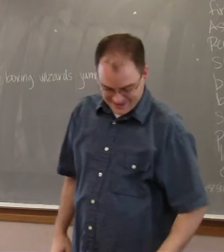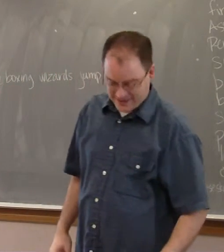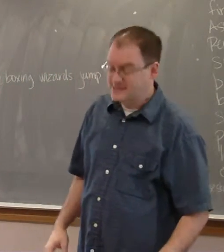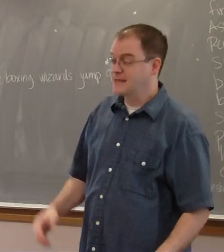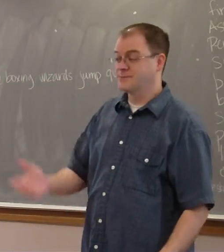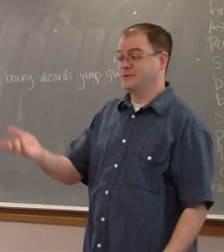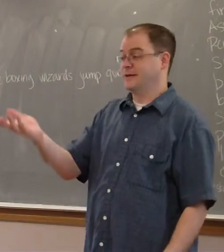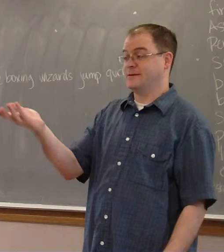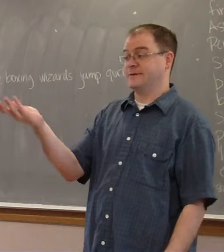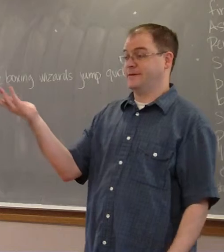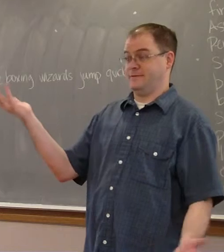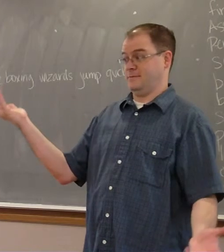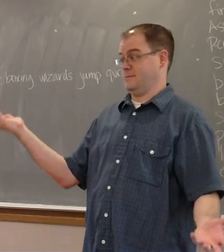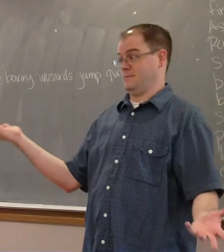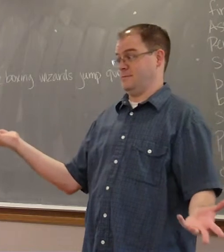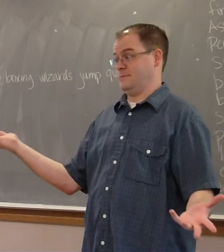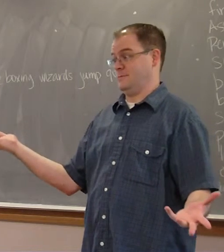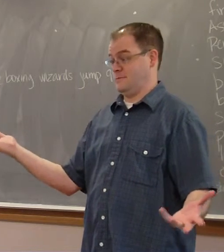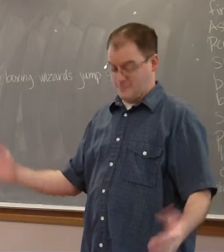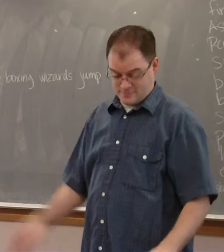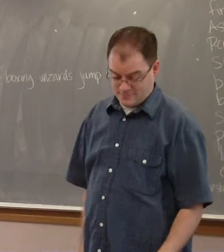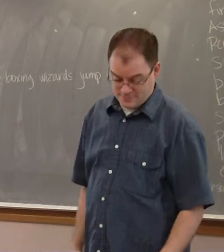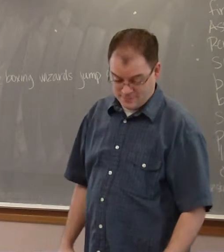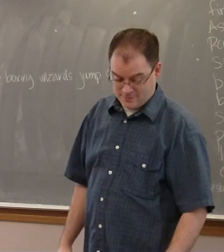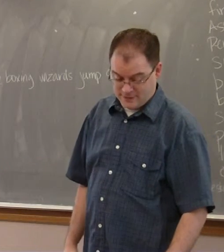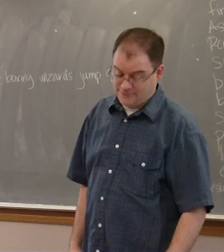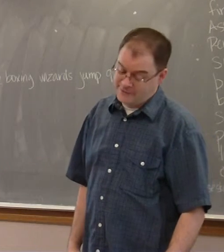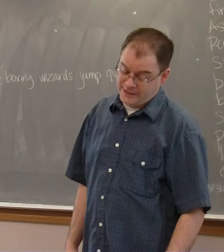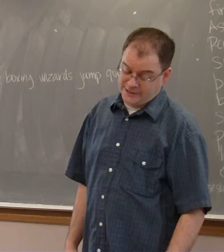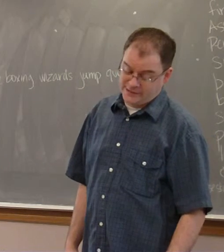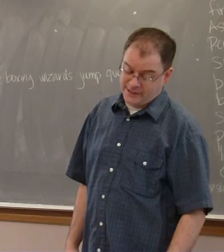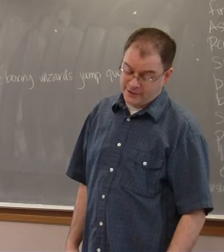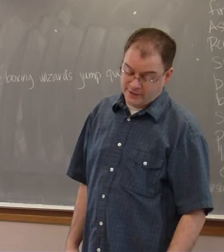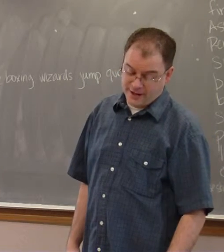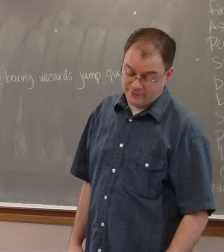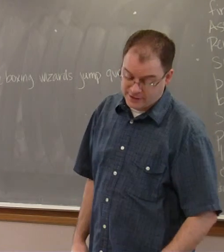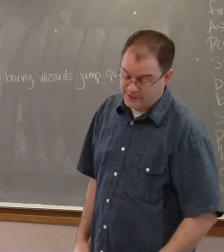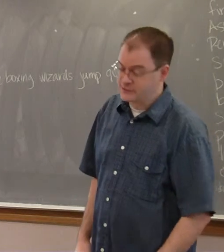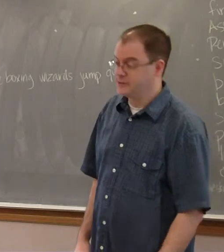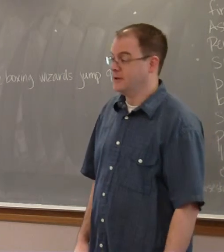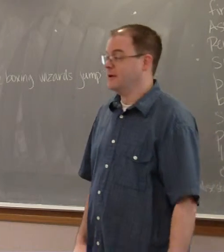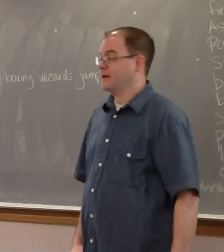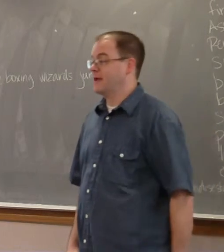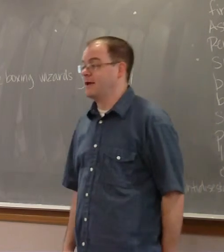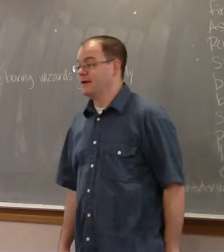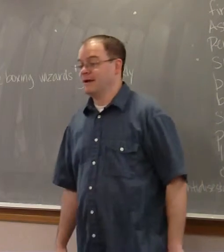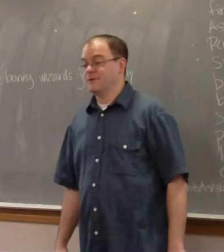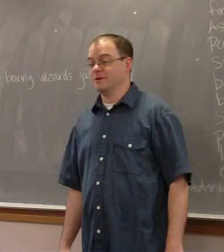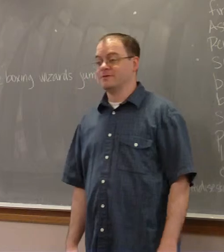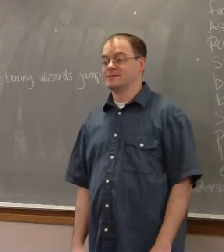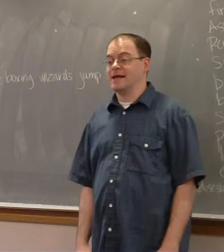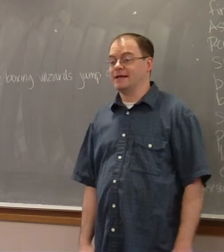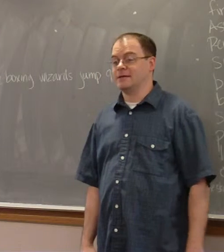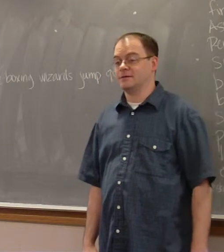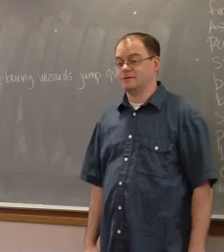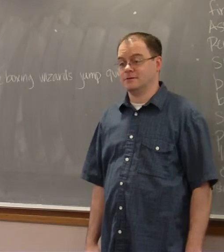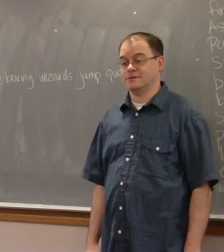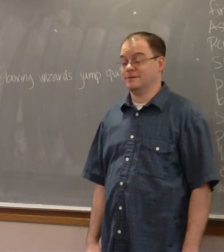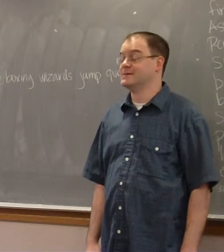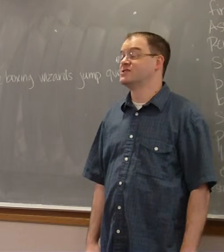Because that's where you get donuts. If your teacher's any good, kind of a good teacher. Okay, Relief Society. This is